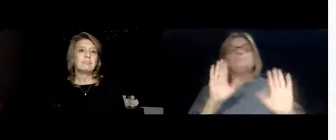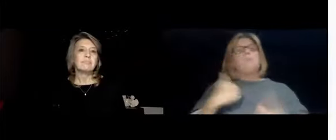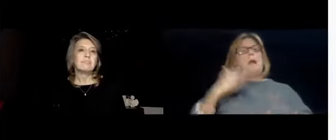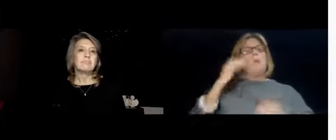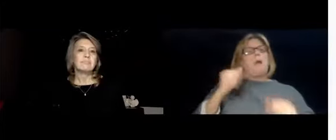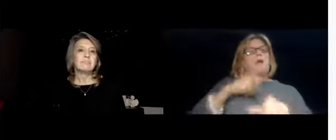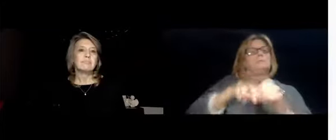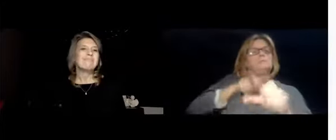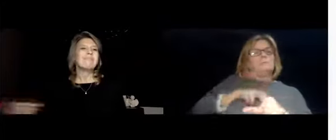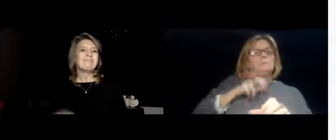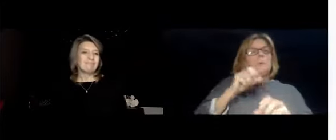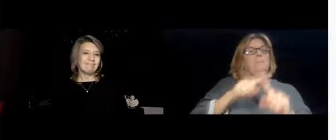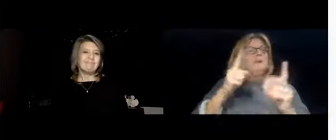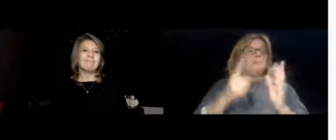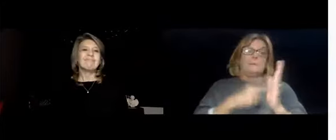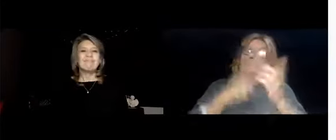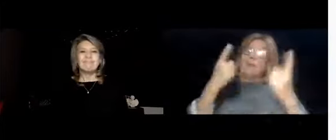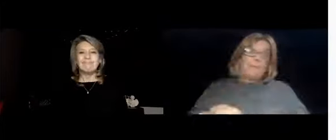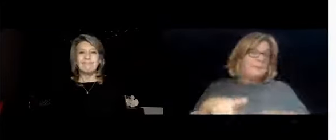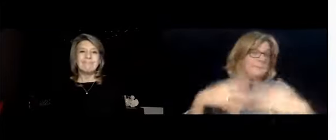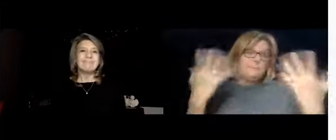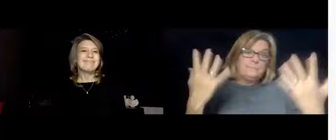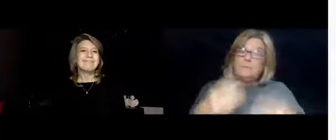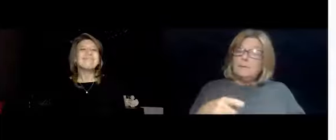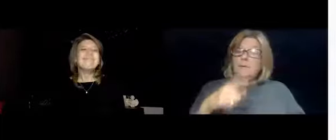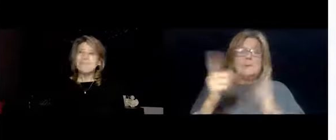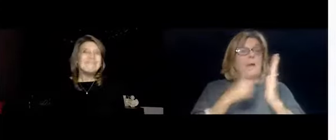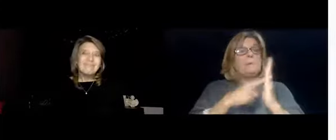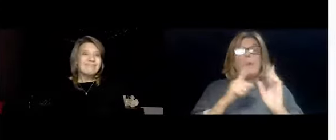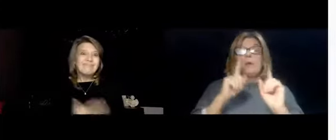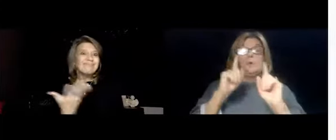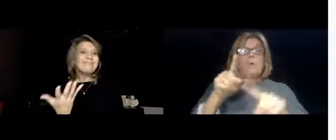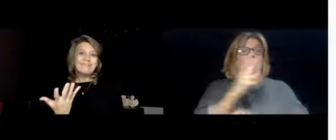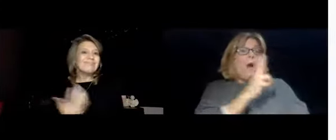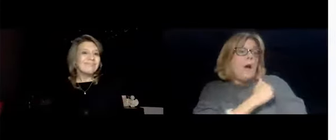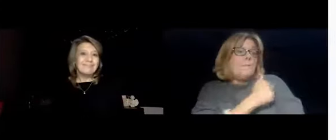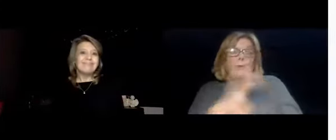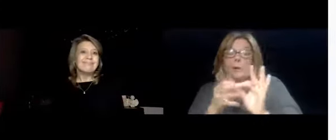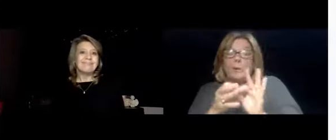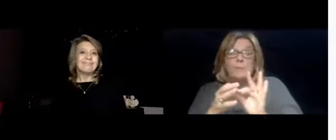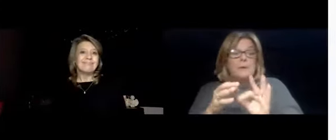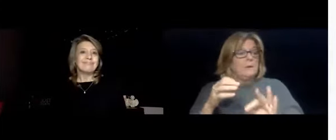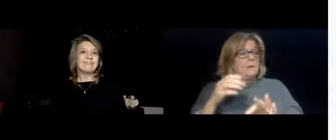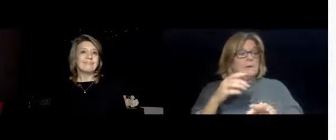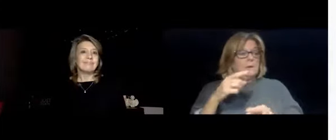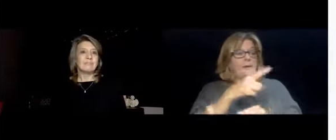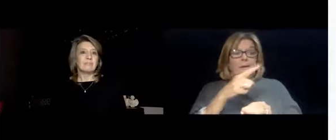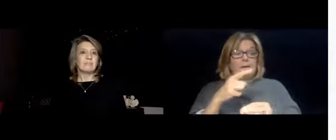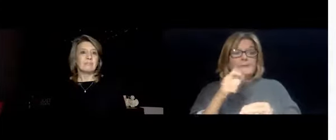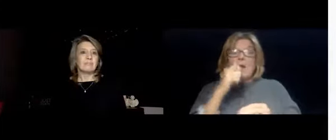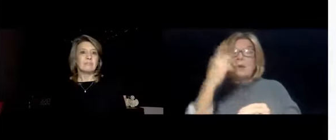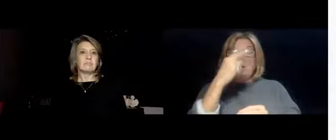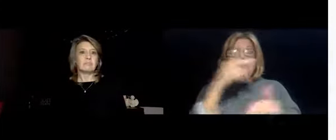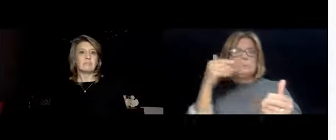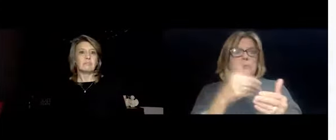same situation, I'll ask, are you going to be doing this and that? Because then not take the assignment. It happens. You never know when you go into